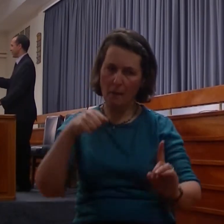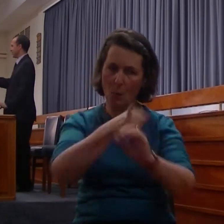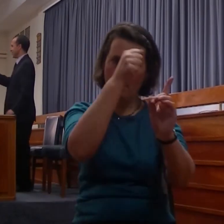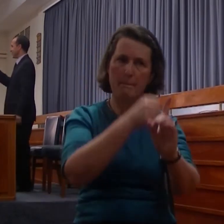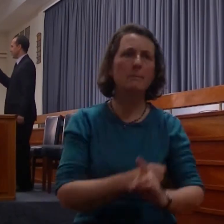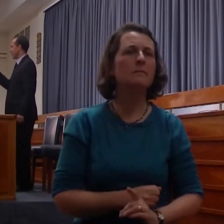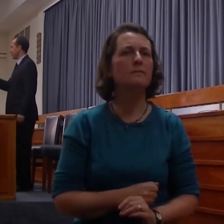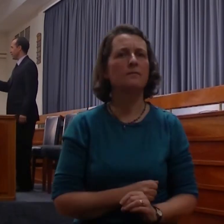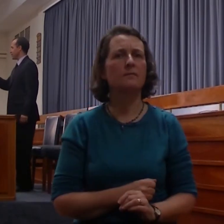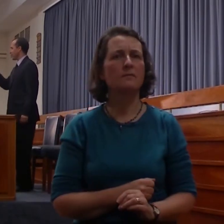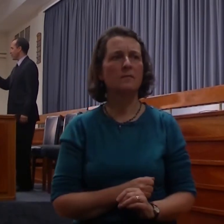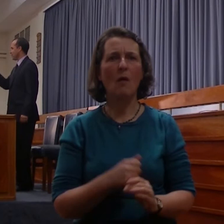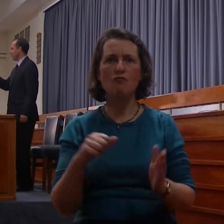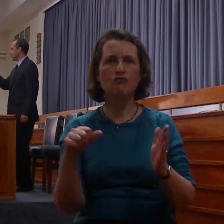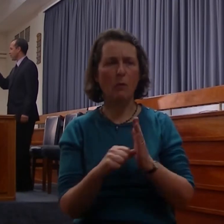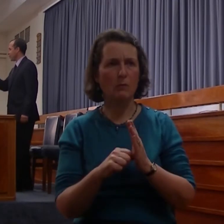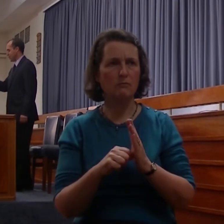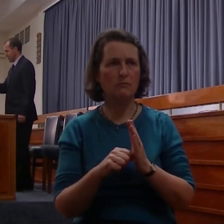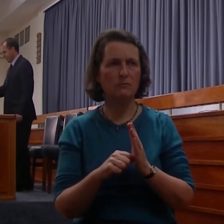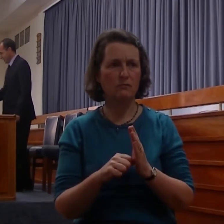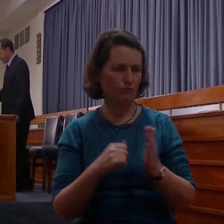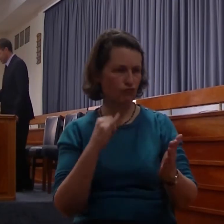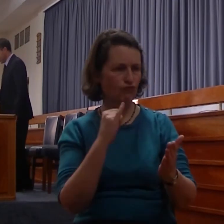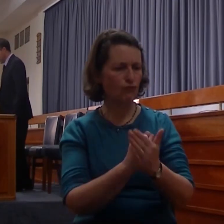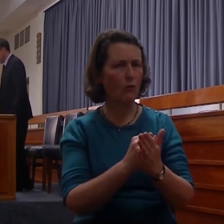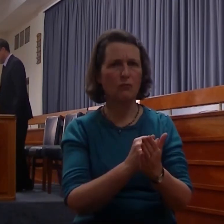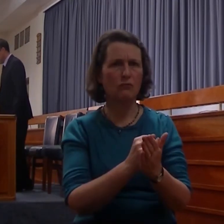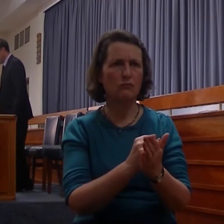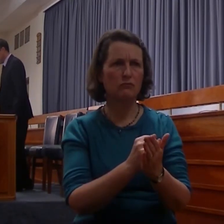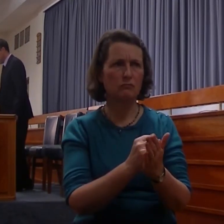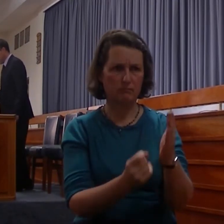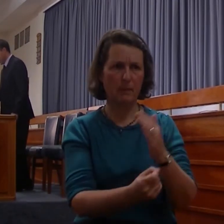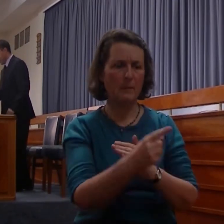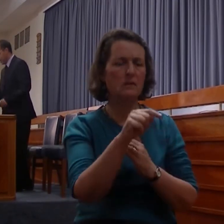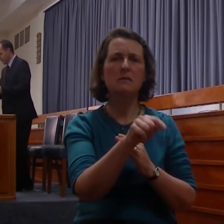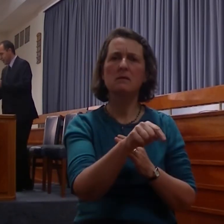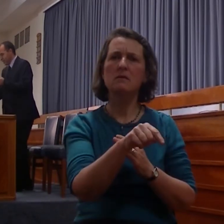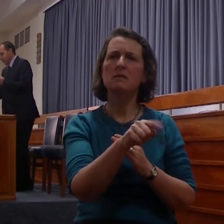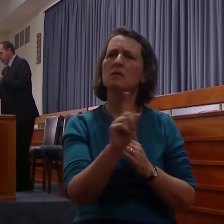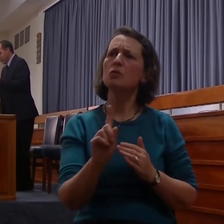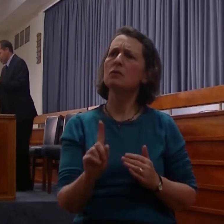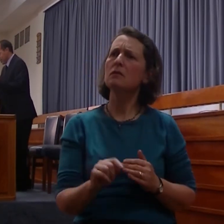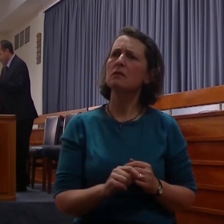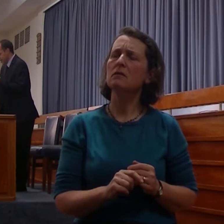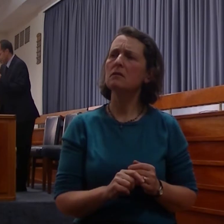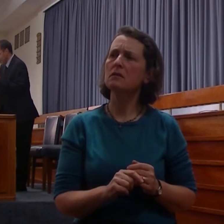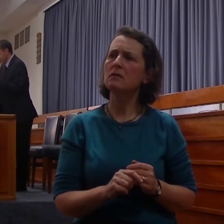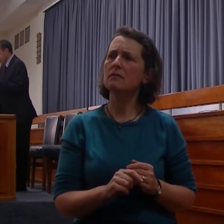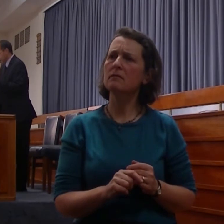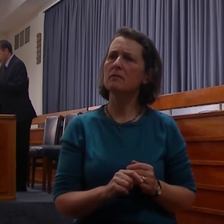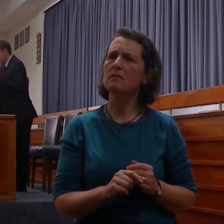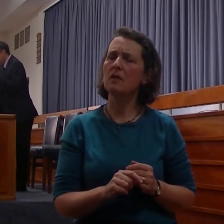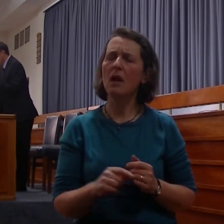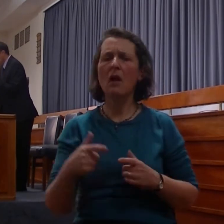nevertheless, that says it all. Here is the shock. There is a great shock. There is a problem. Something went